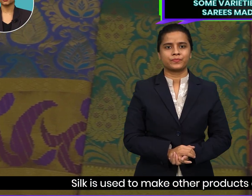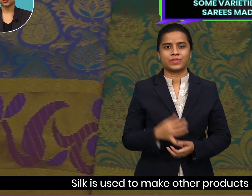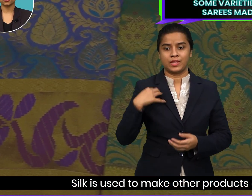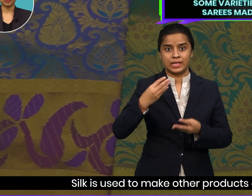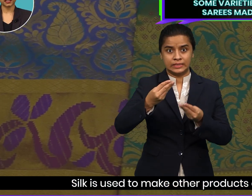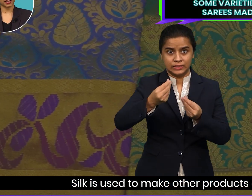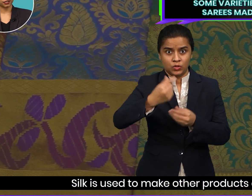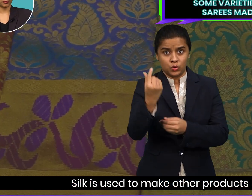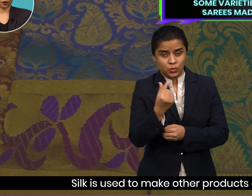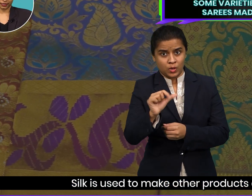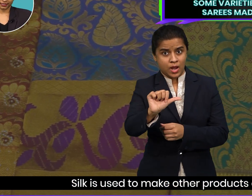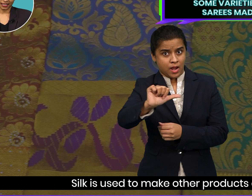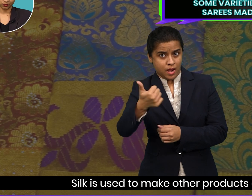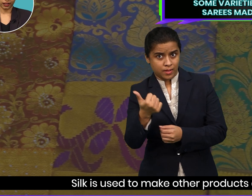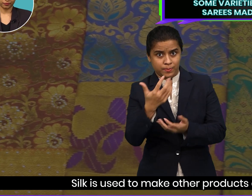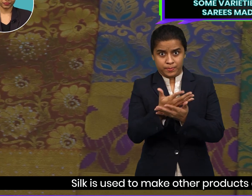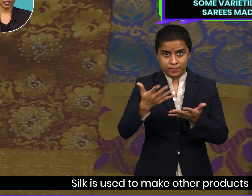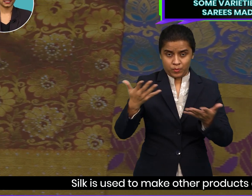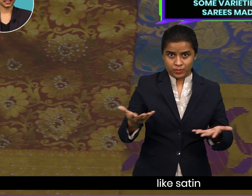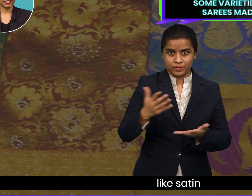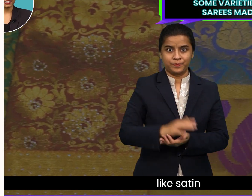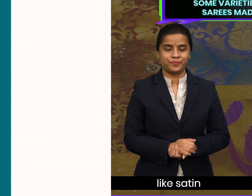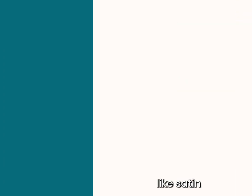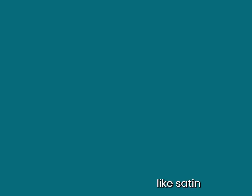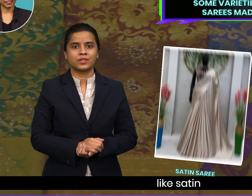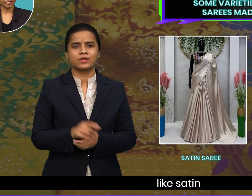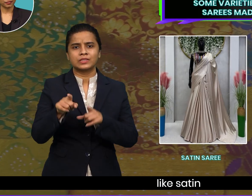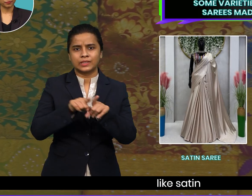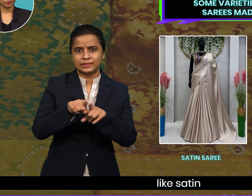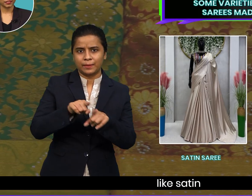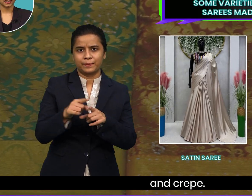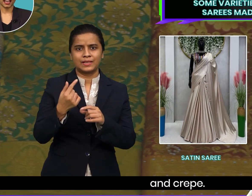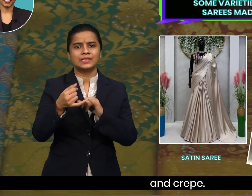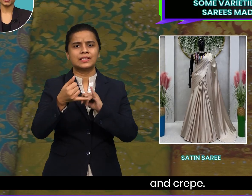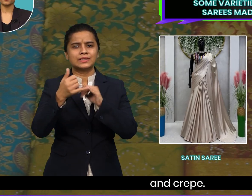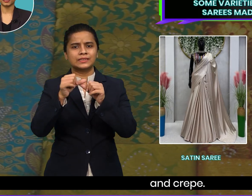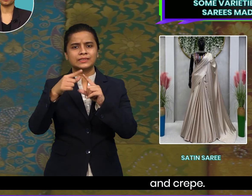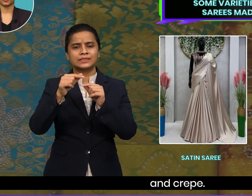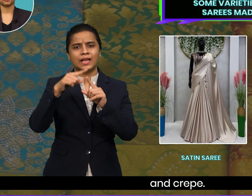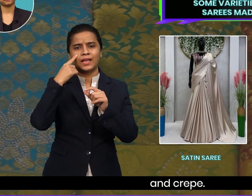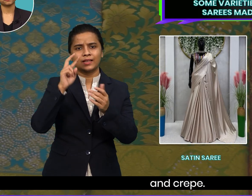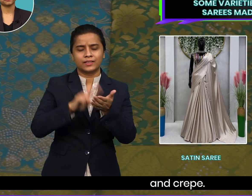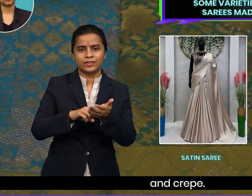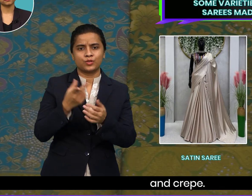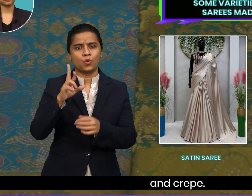Silk is used to make other products as well, like satin and crepe.